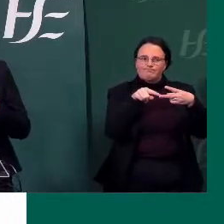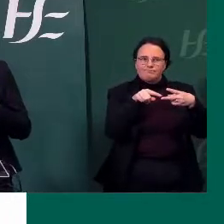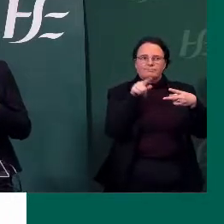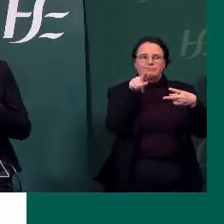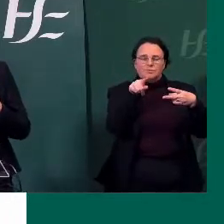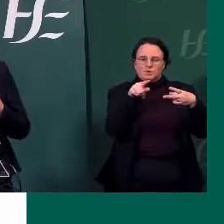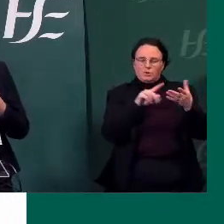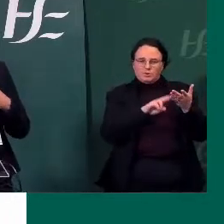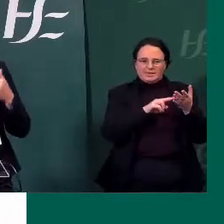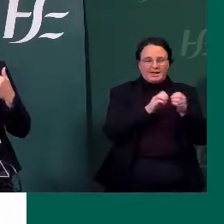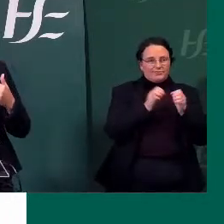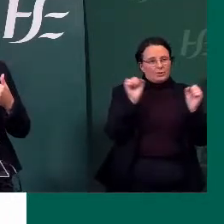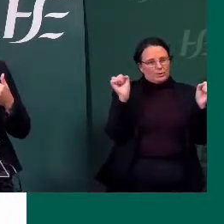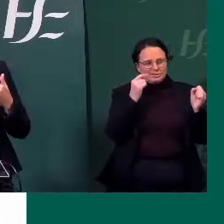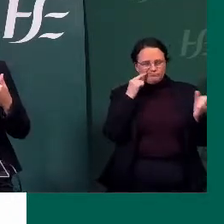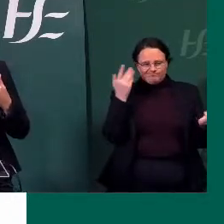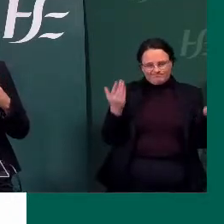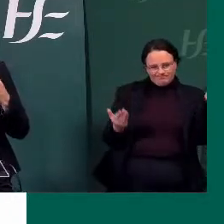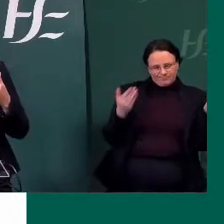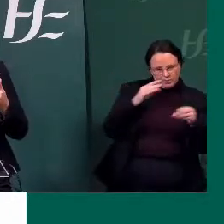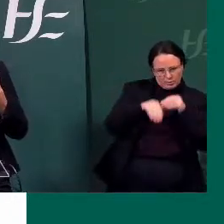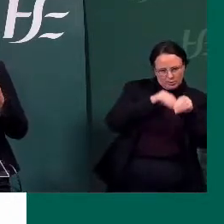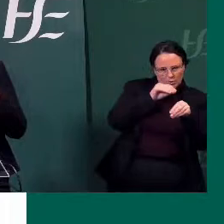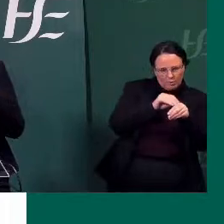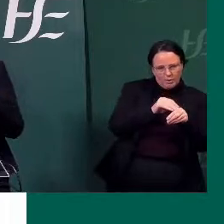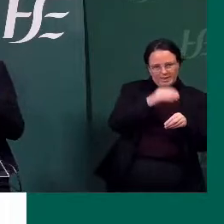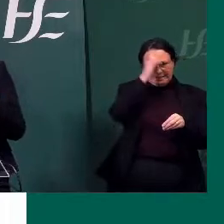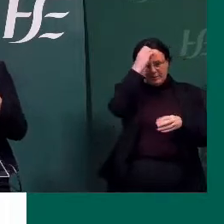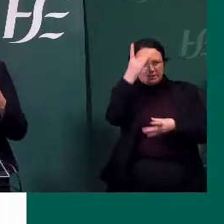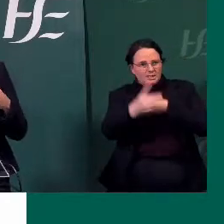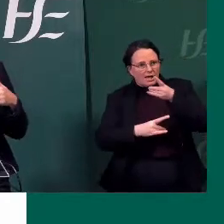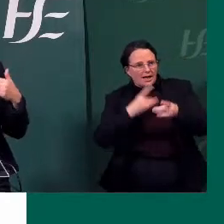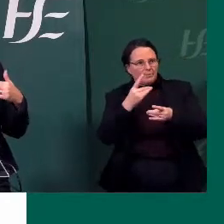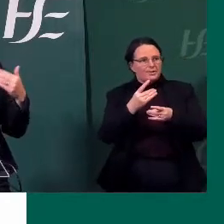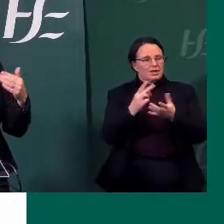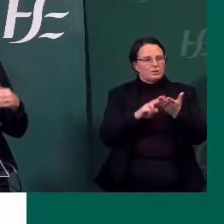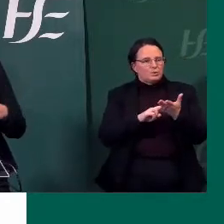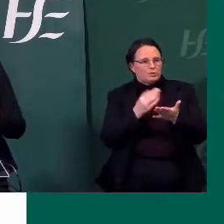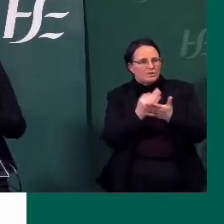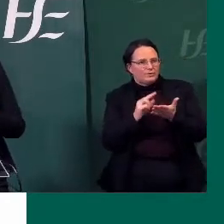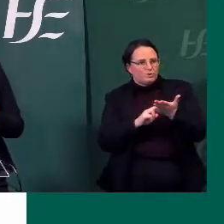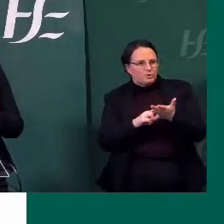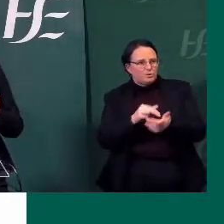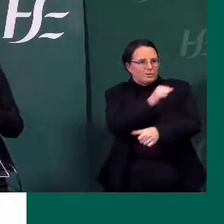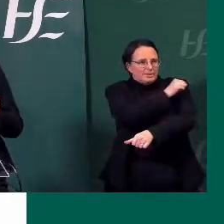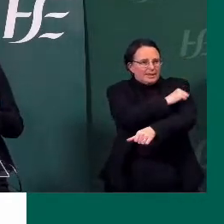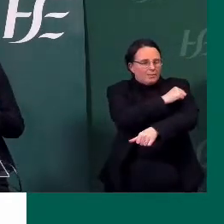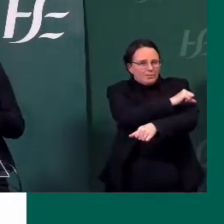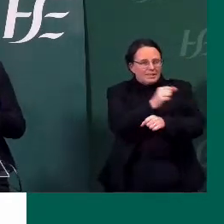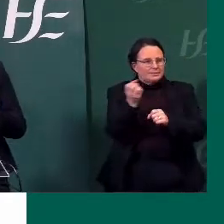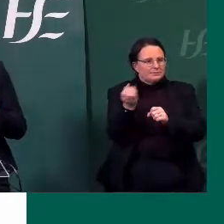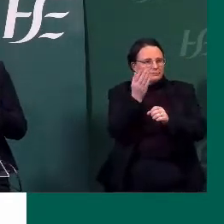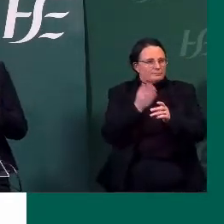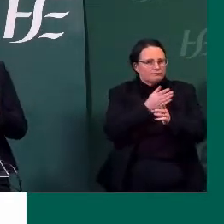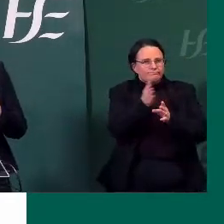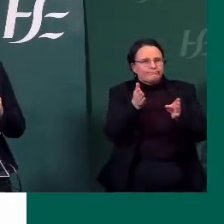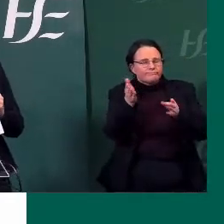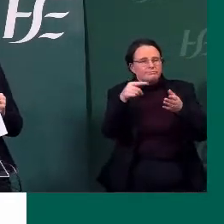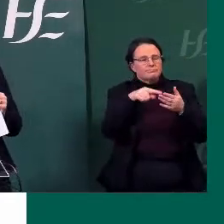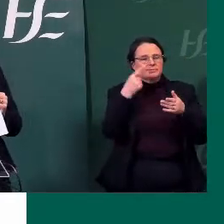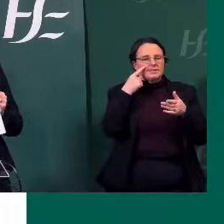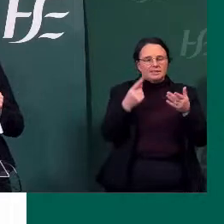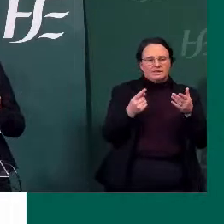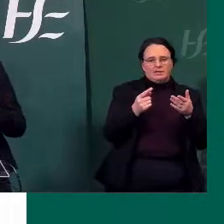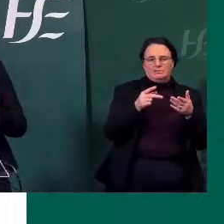as a benchmark every winter in terms of looking at the activity, the projected activity for the ambulance service, and that gives us a good indicator around all of our